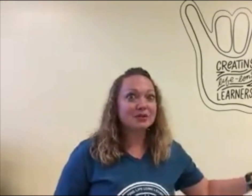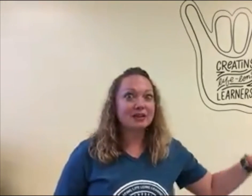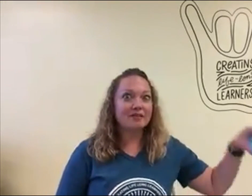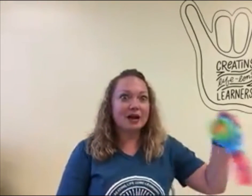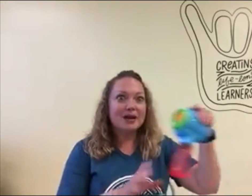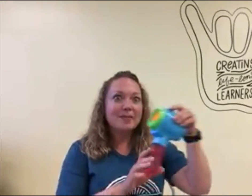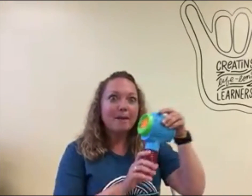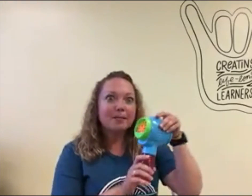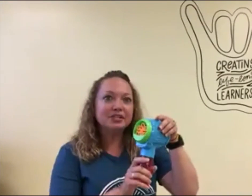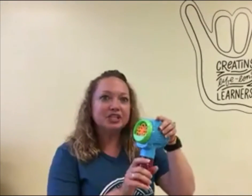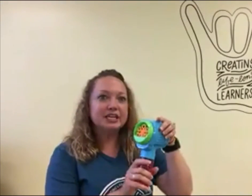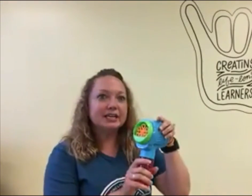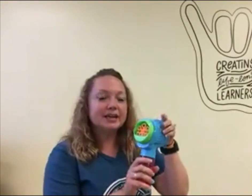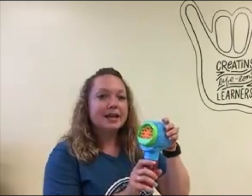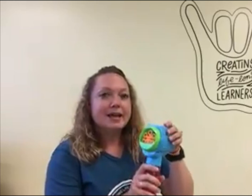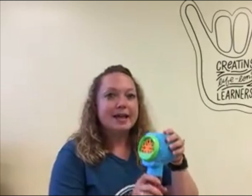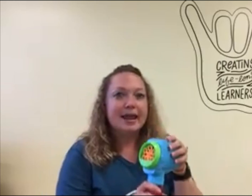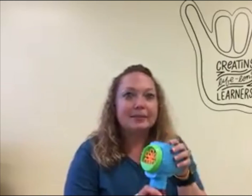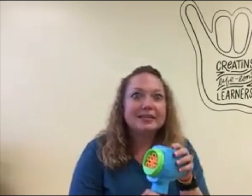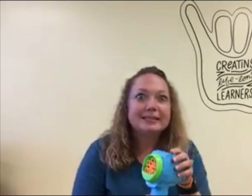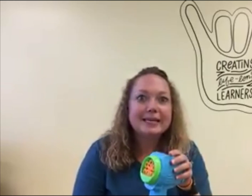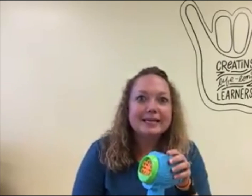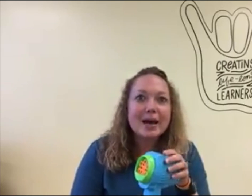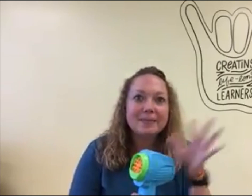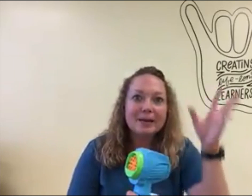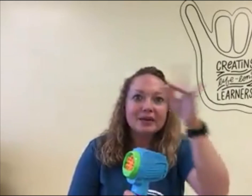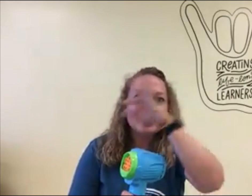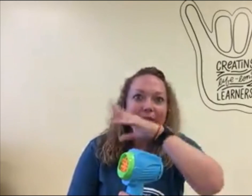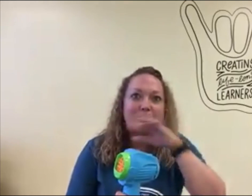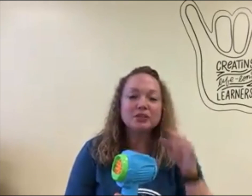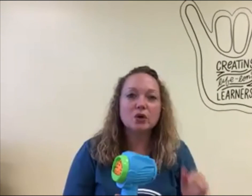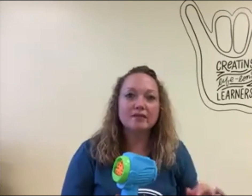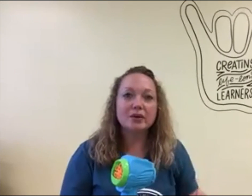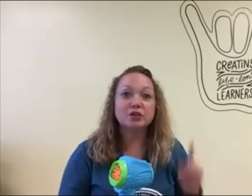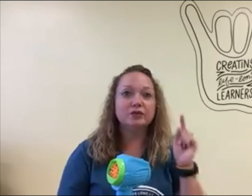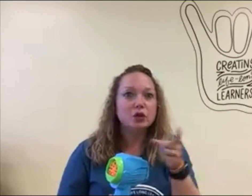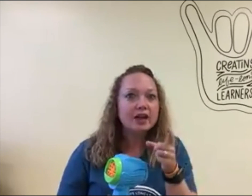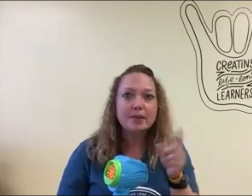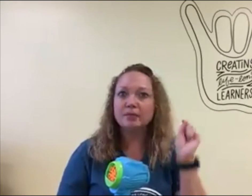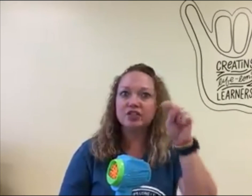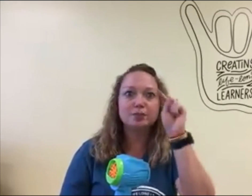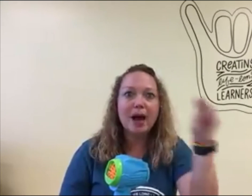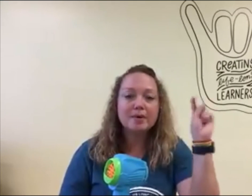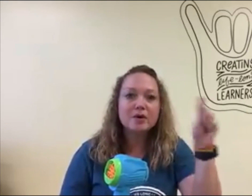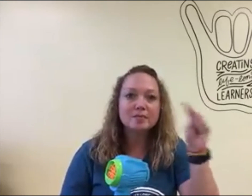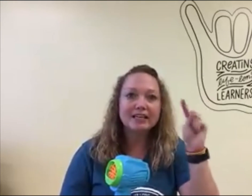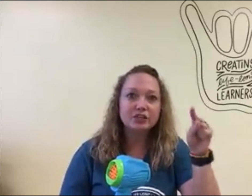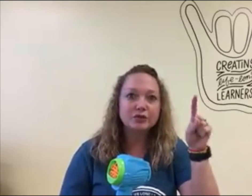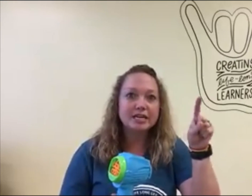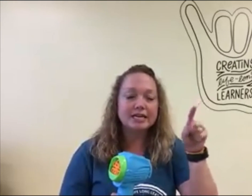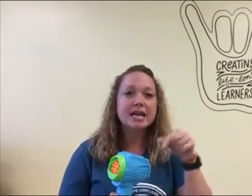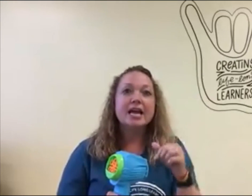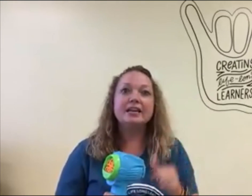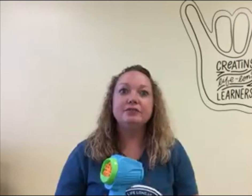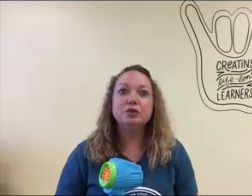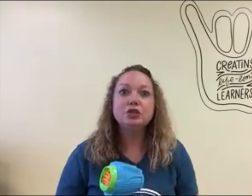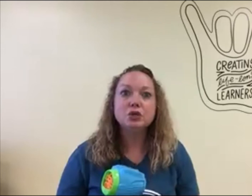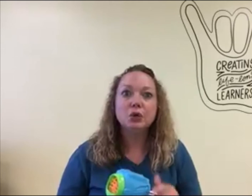bubble machine and I'm gonna stand up and I'm gonna make the bubbles go everywhere. So if you don't have bubbles, just pop them on my screen. And if you do,